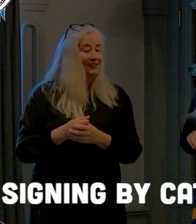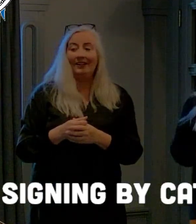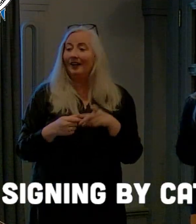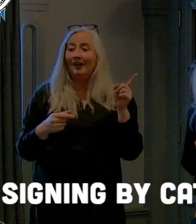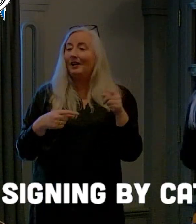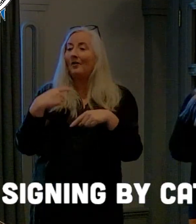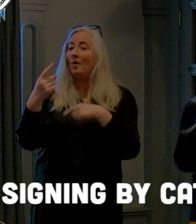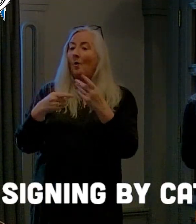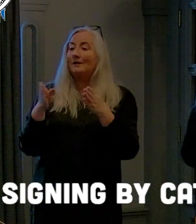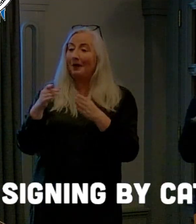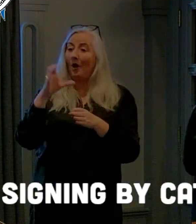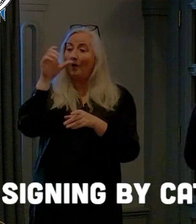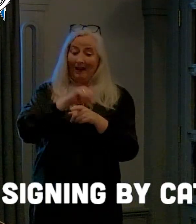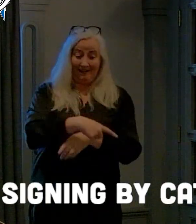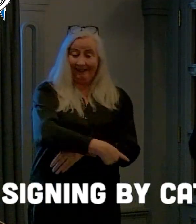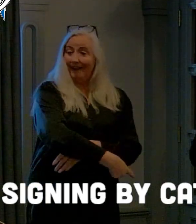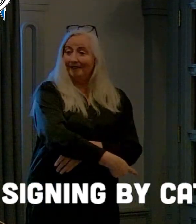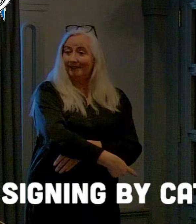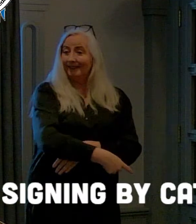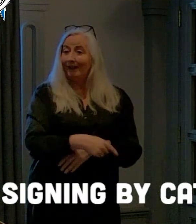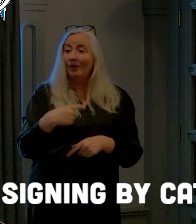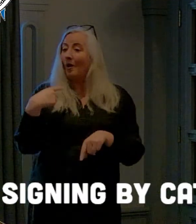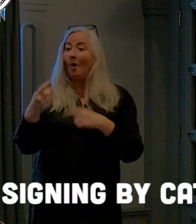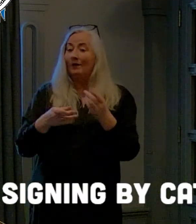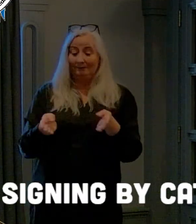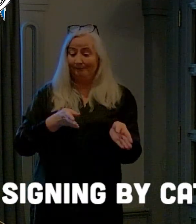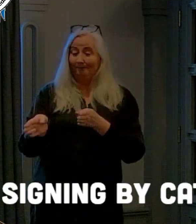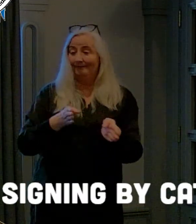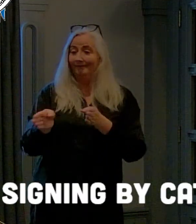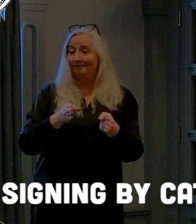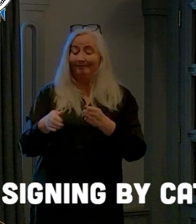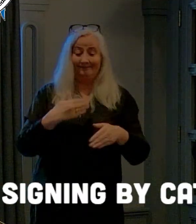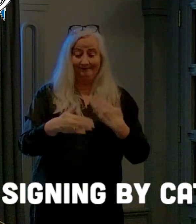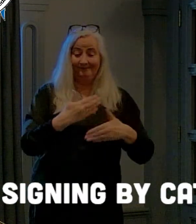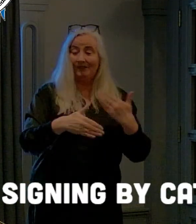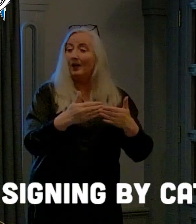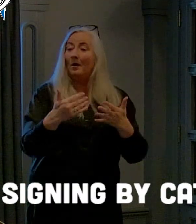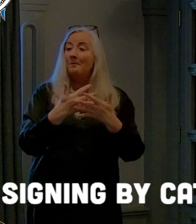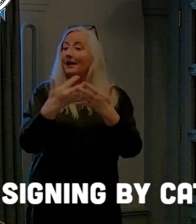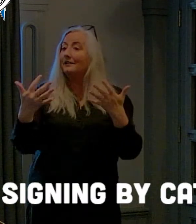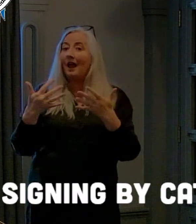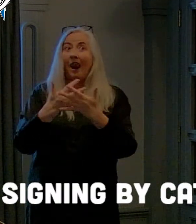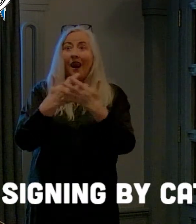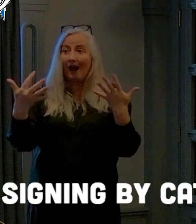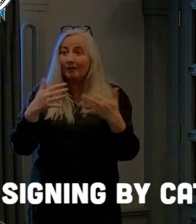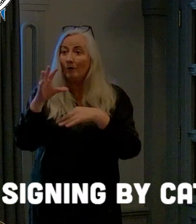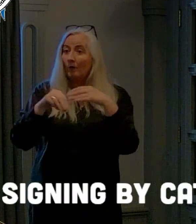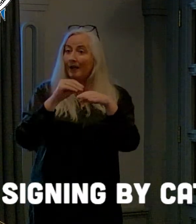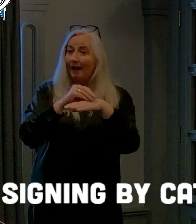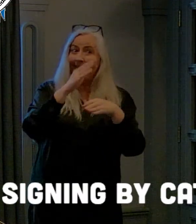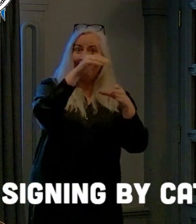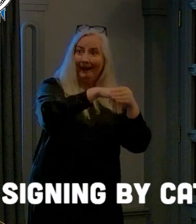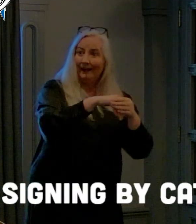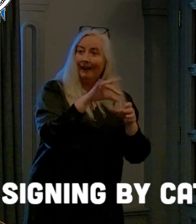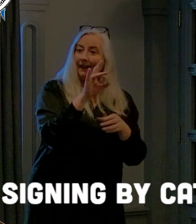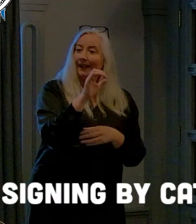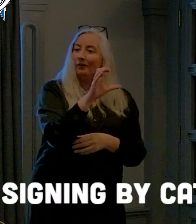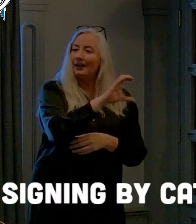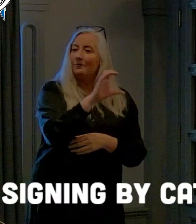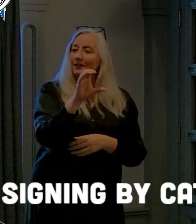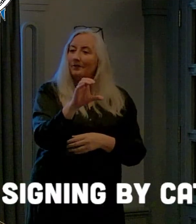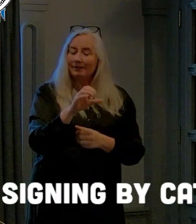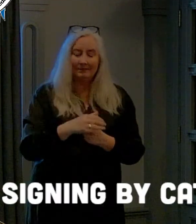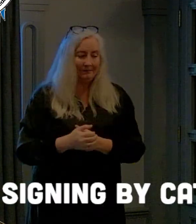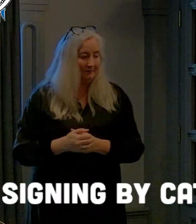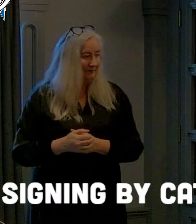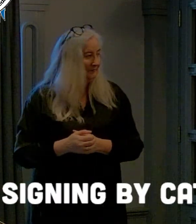are gone like this under the water. You know, there's just so much activity going on, and I would say